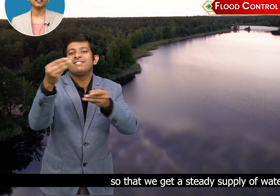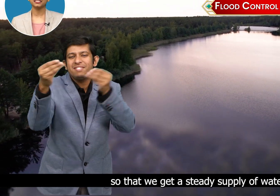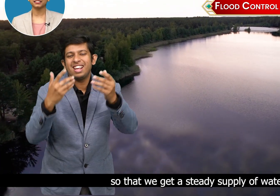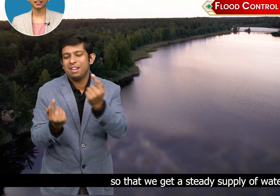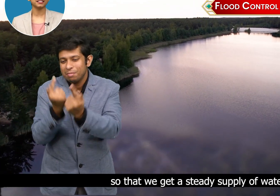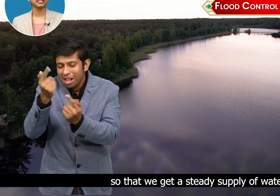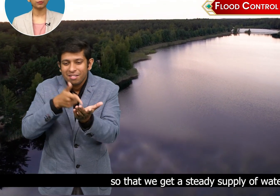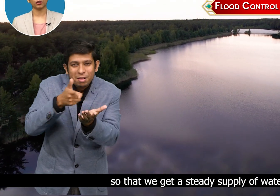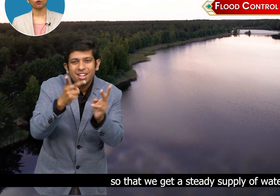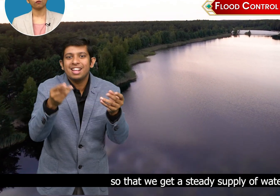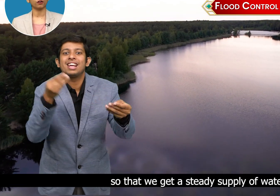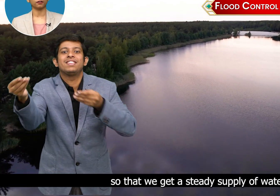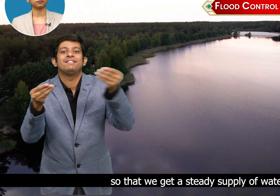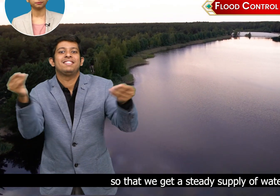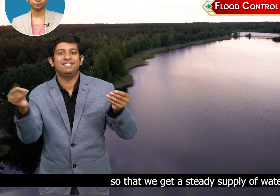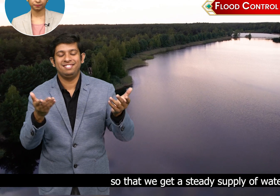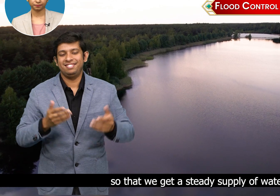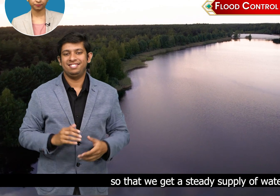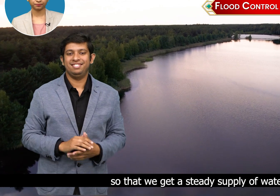we get a steady supply of water.